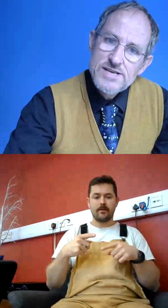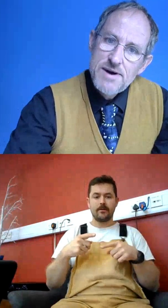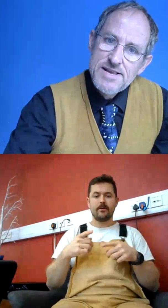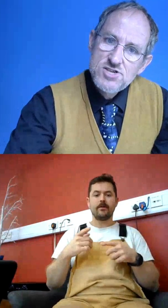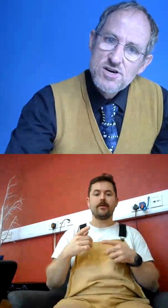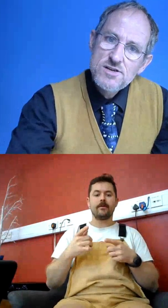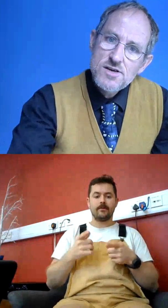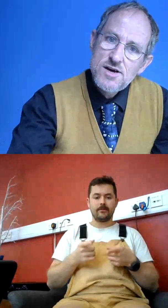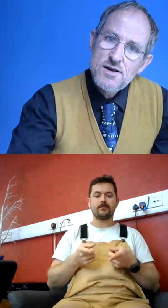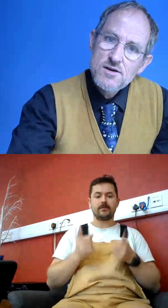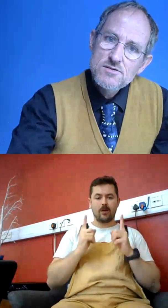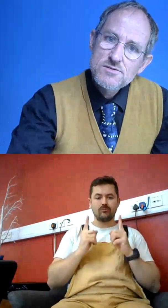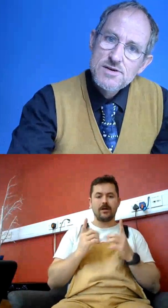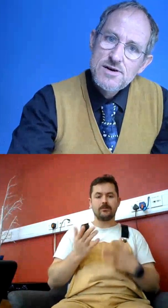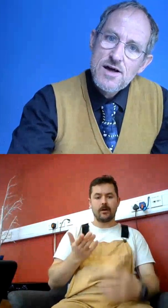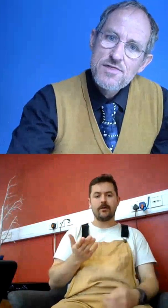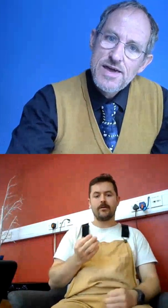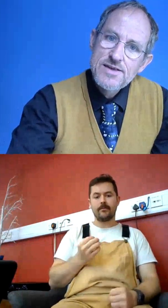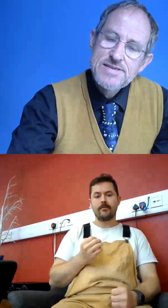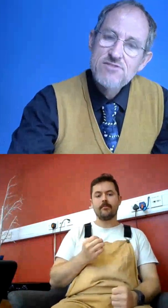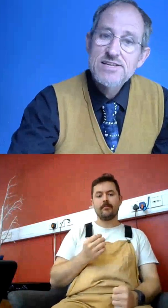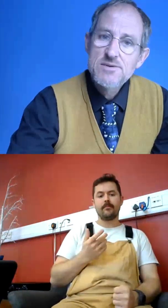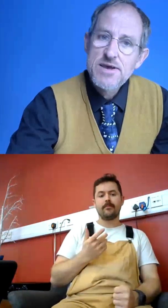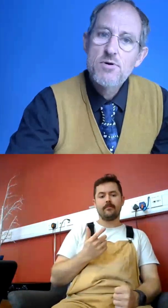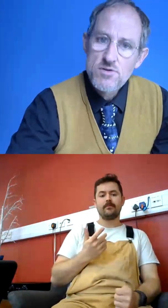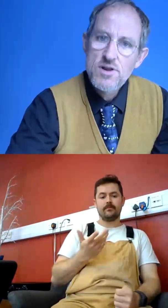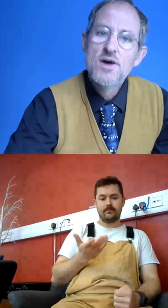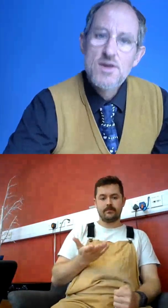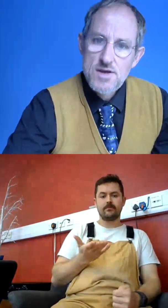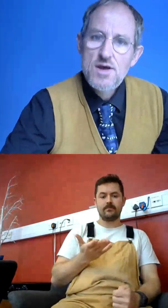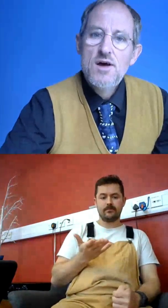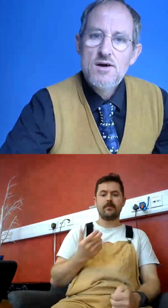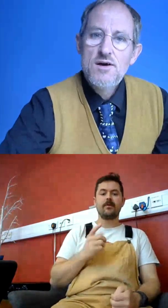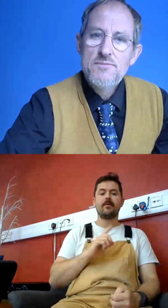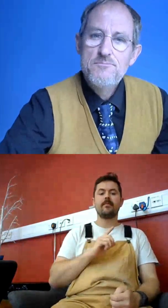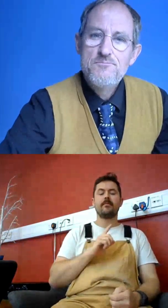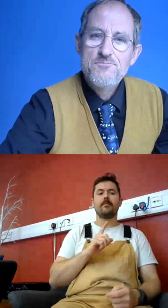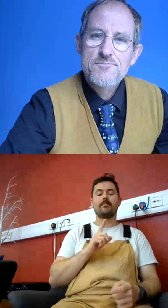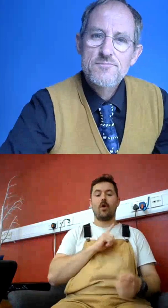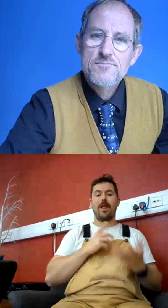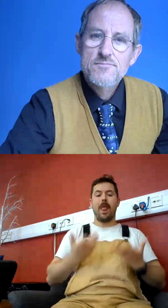Artist or creative manager, I think, director, beg your pardon.